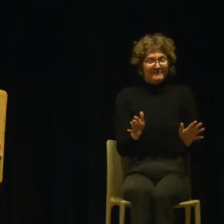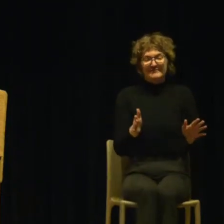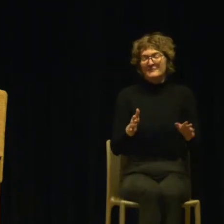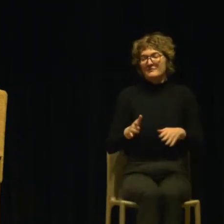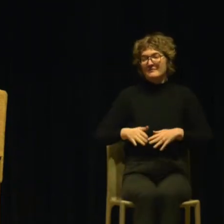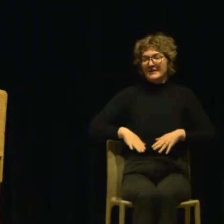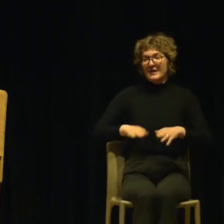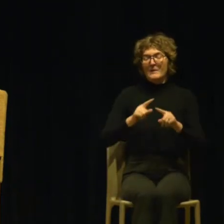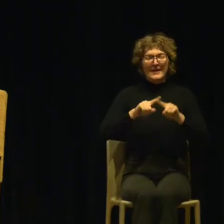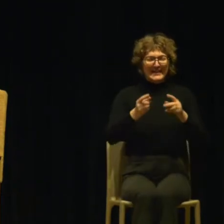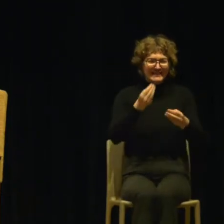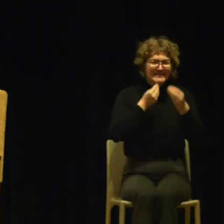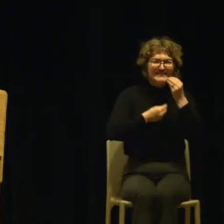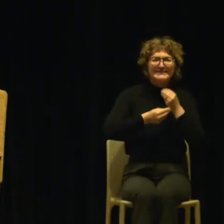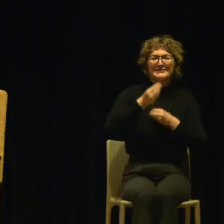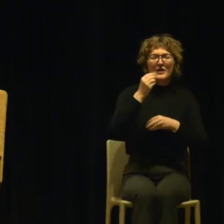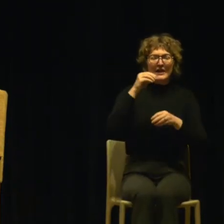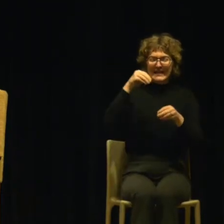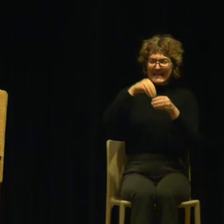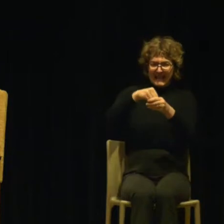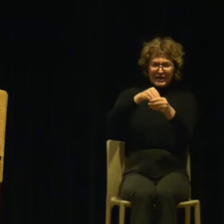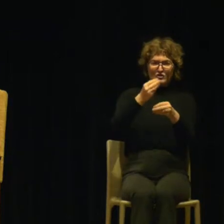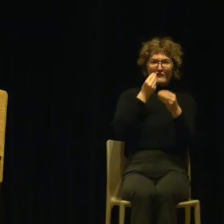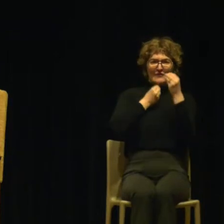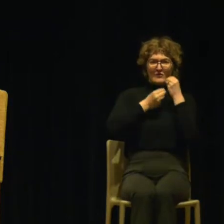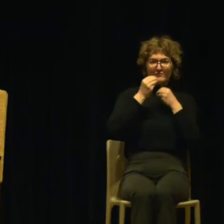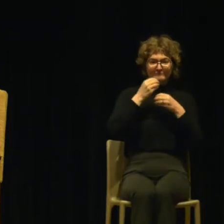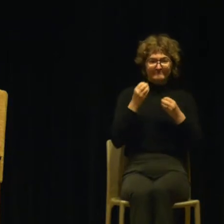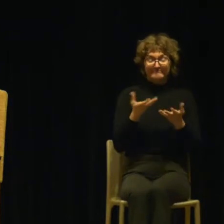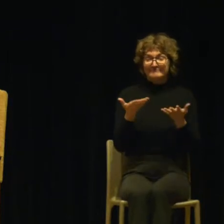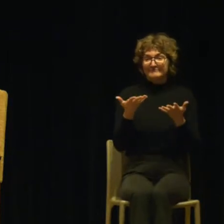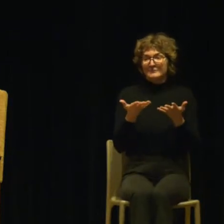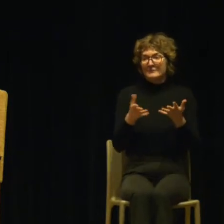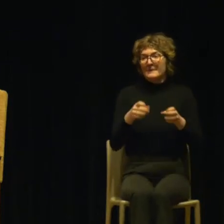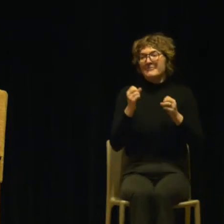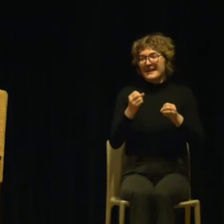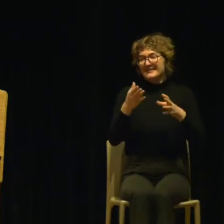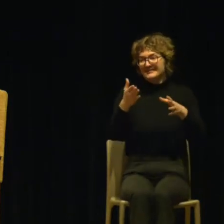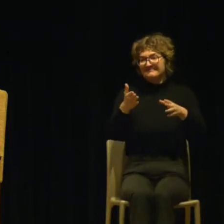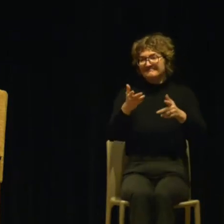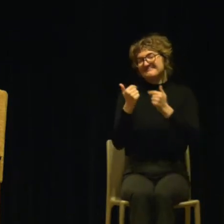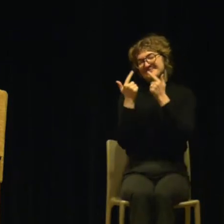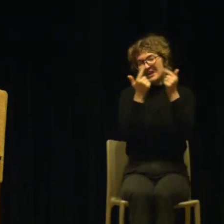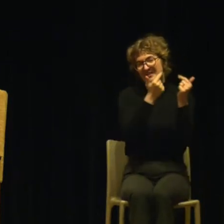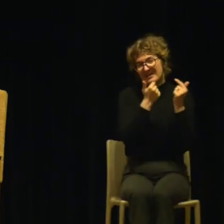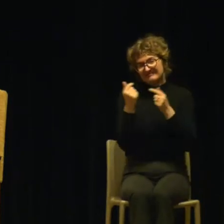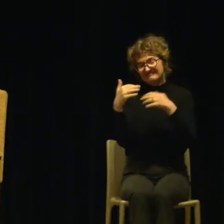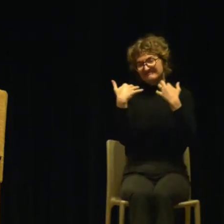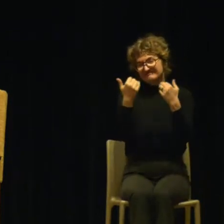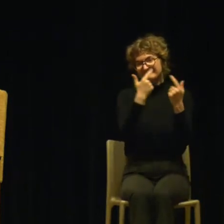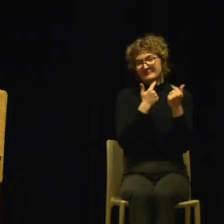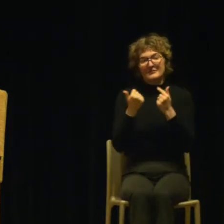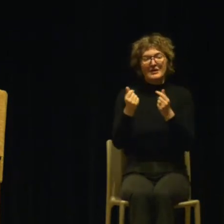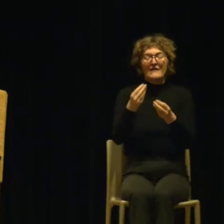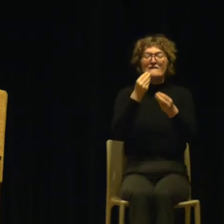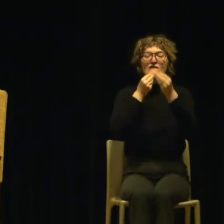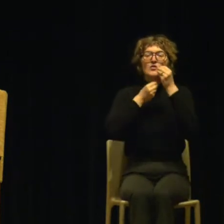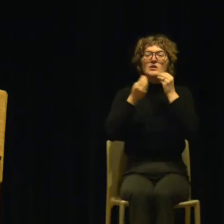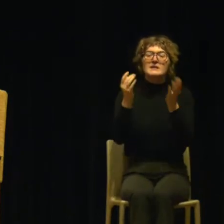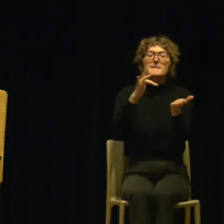your food. In your food. Let me just say, because, no, I want you to understand that food is